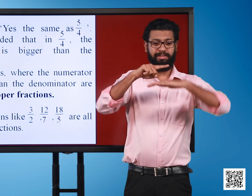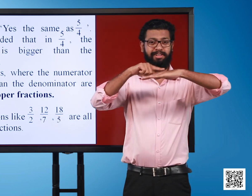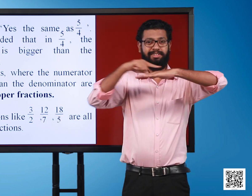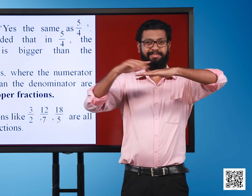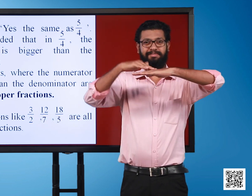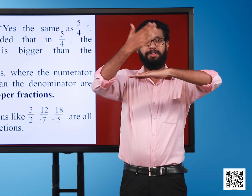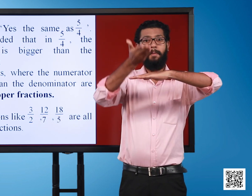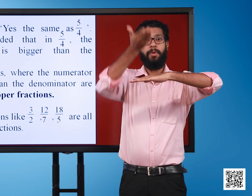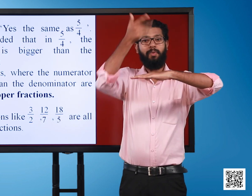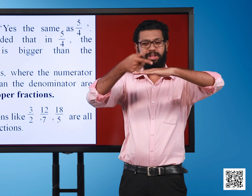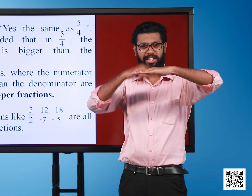fractions.